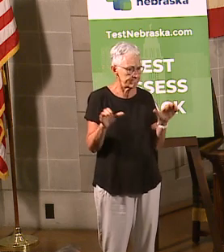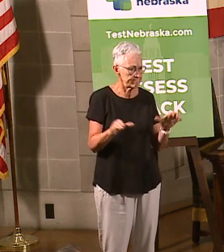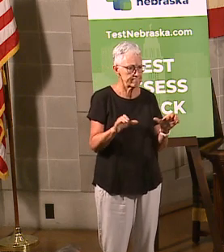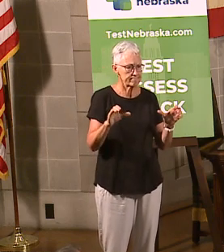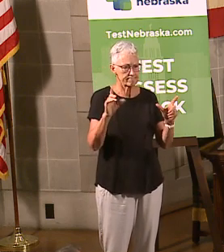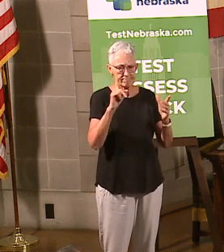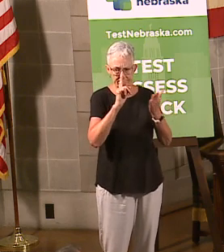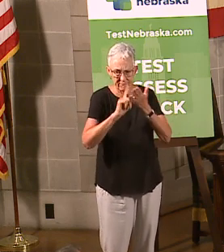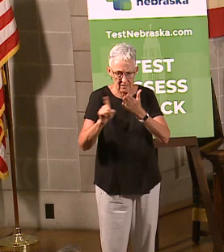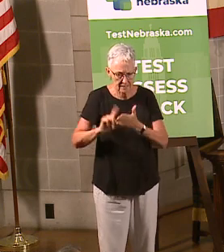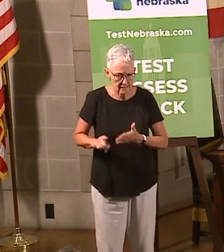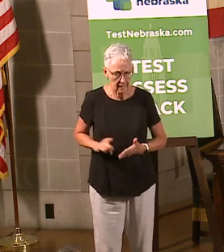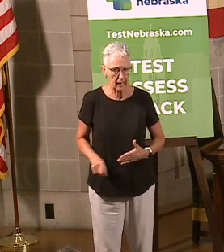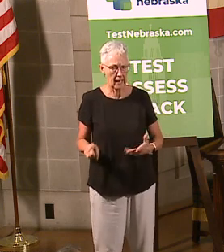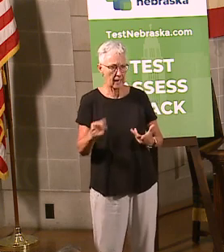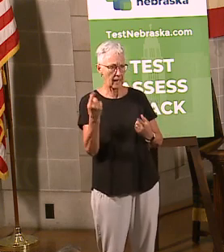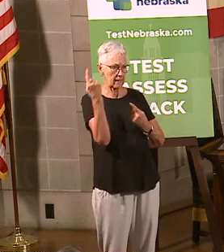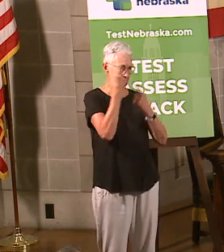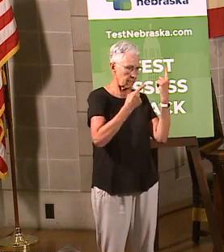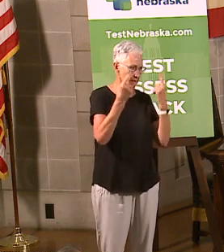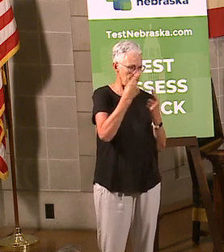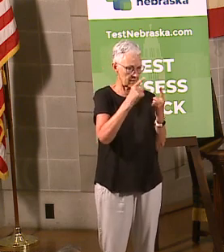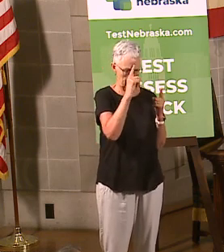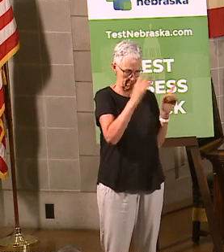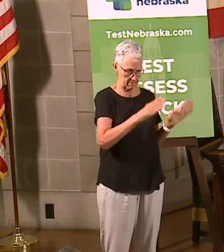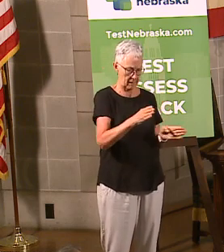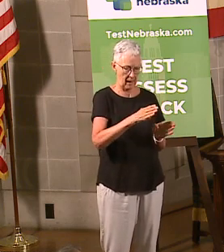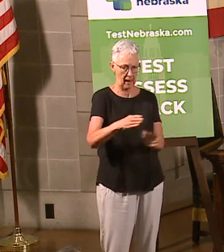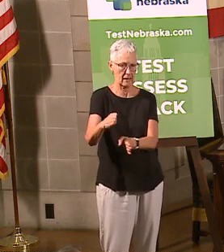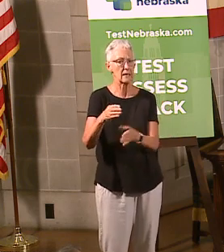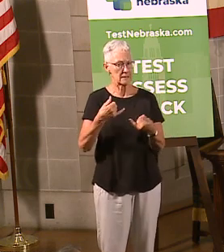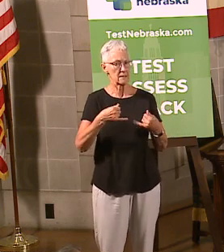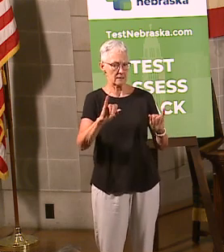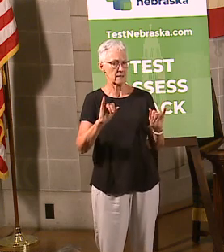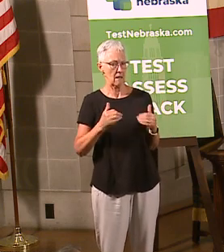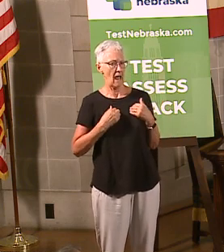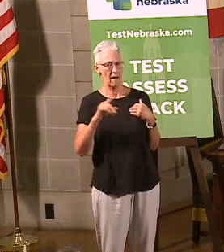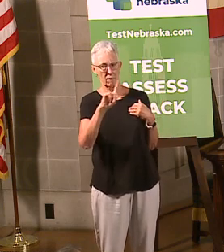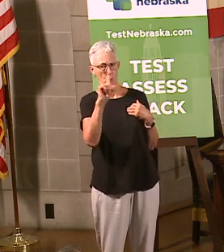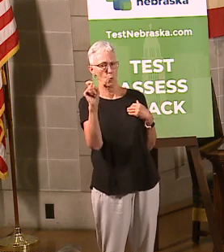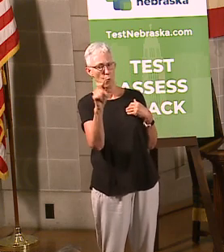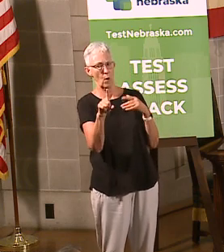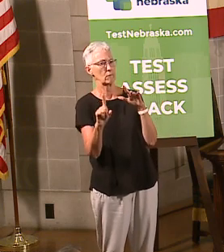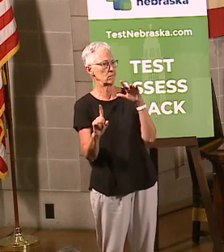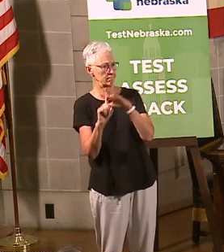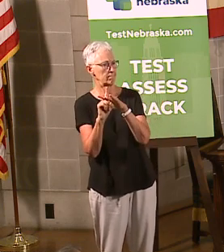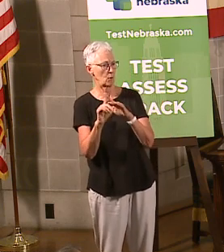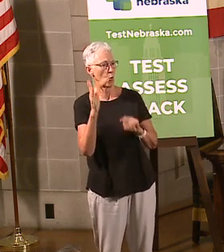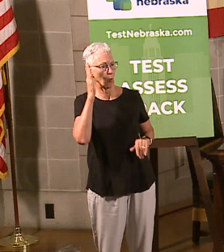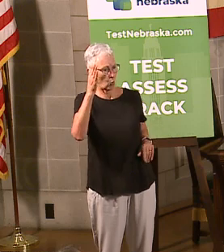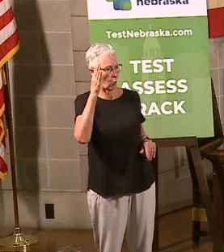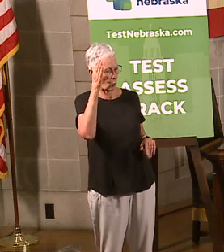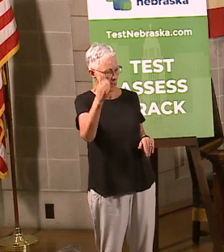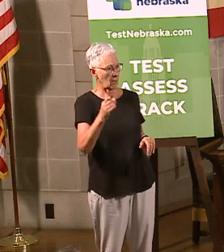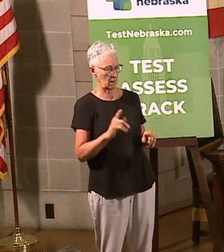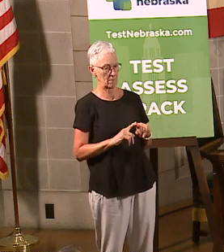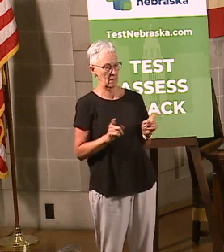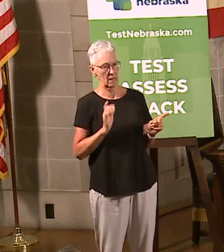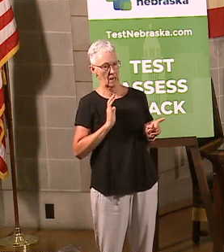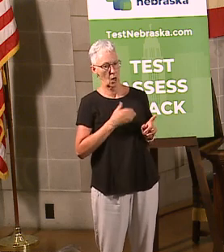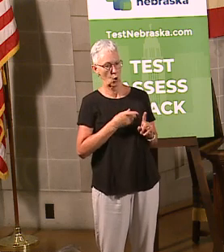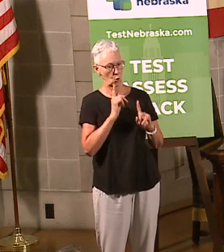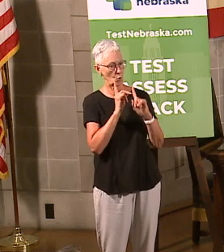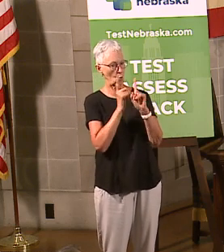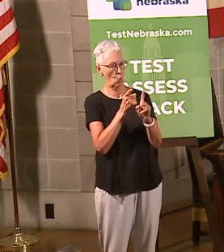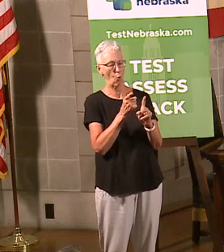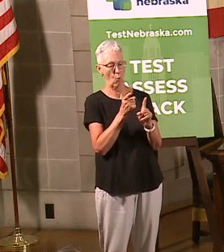more questions to answer than we can probably put in place in one neat package, but the ultimate goal is